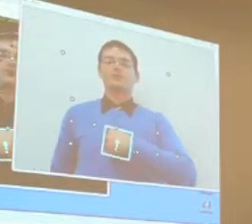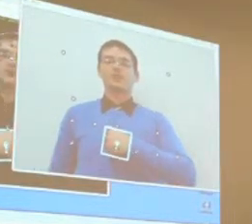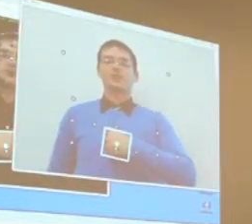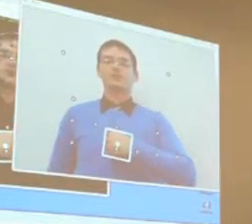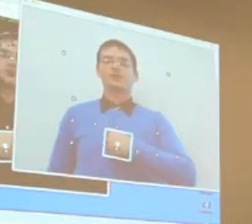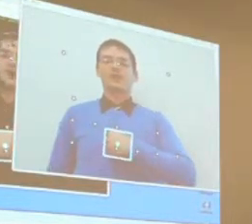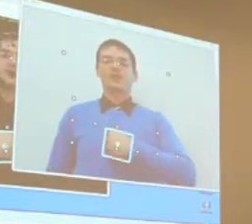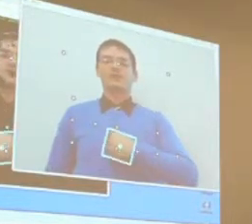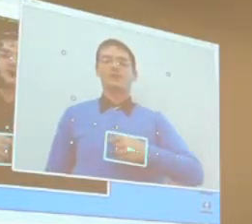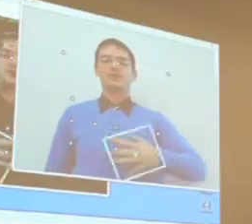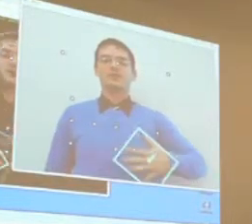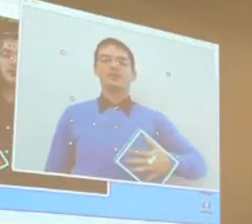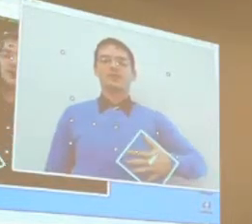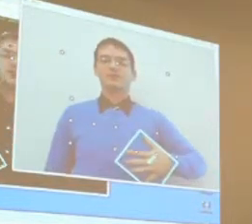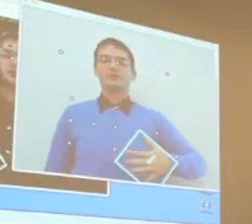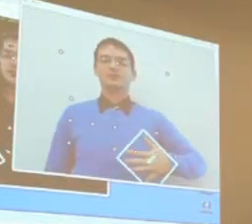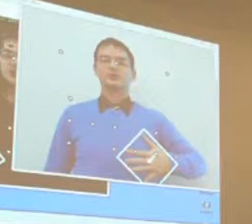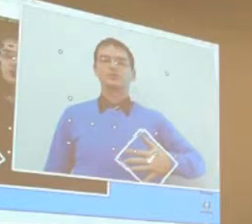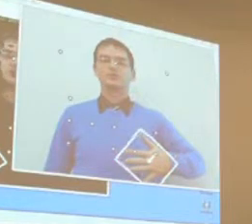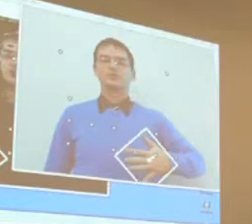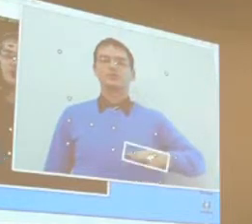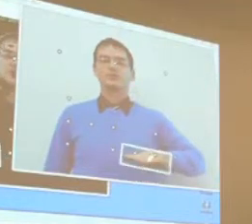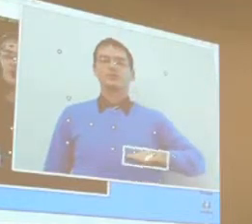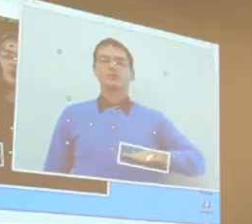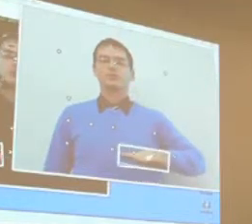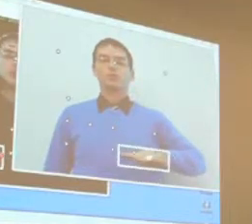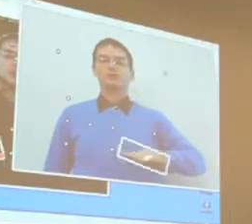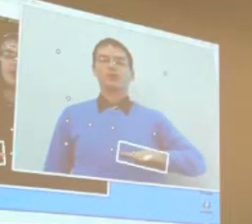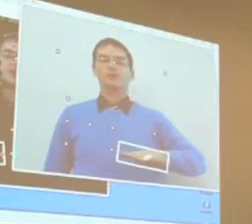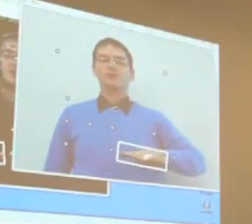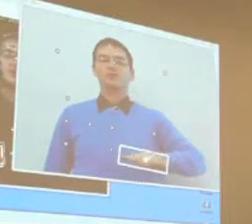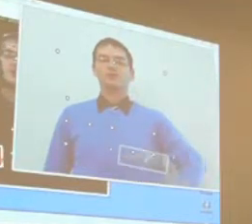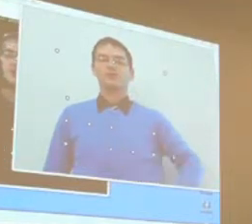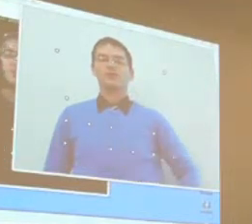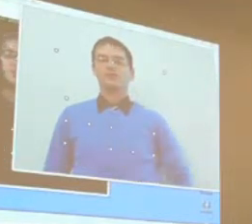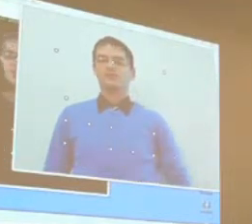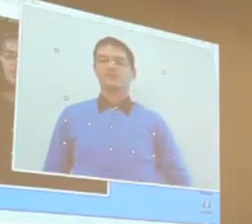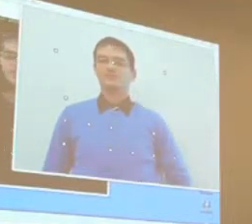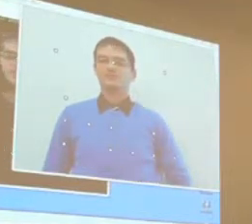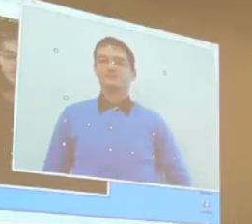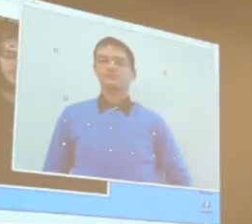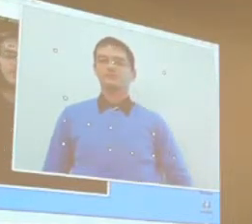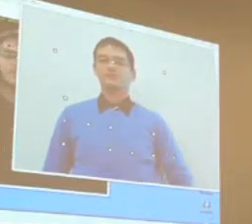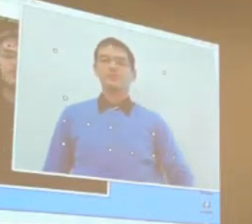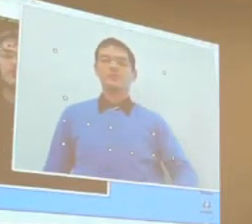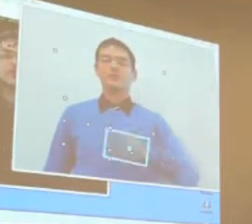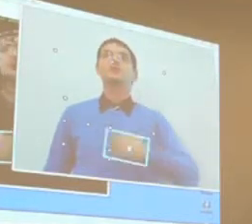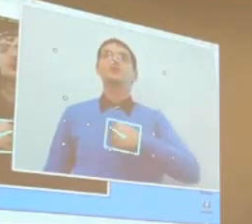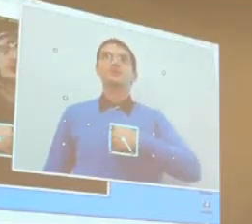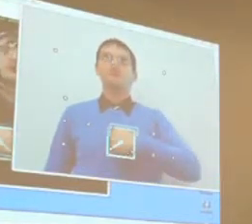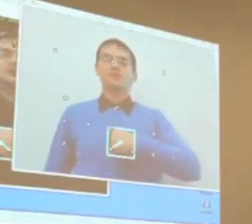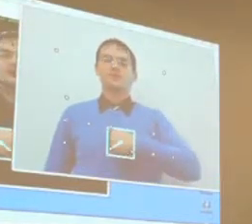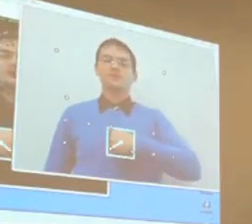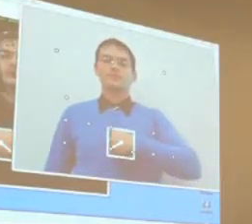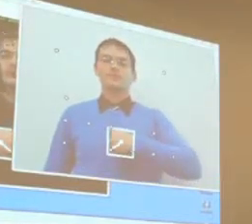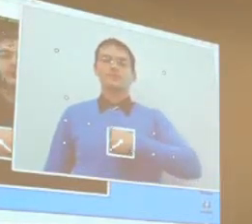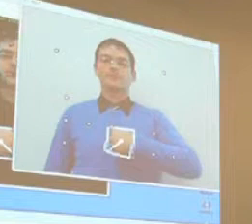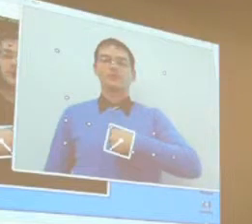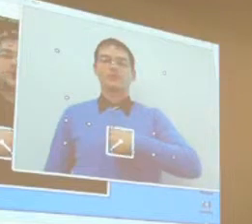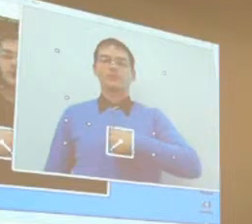that it thinks is most likely to be to be the the correct one it's